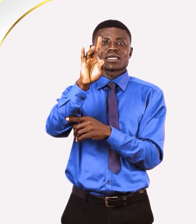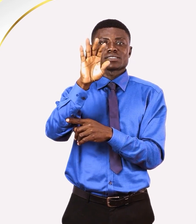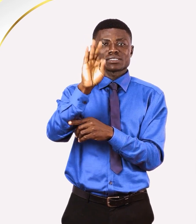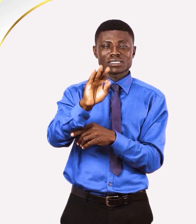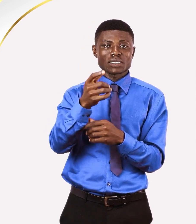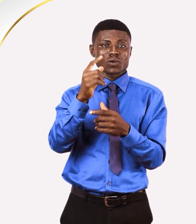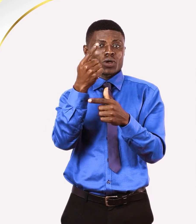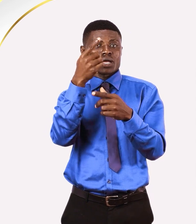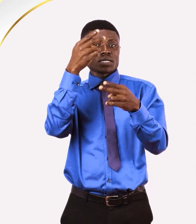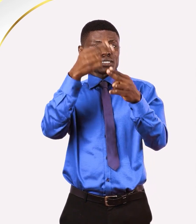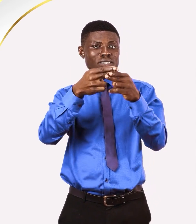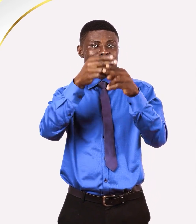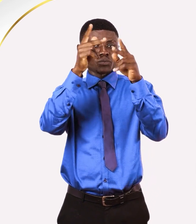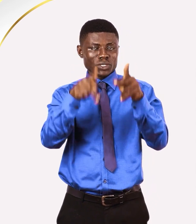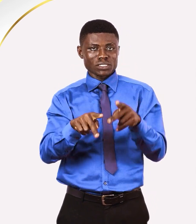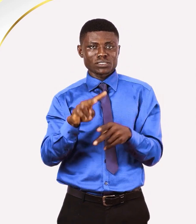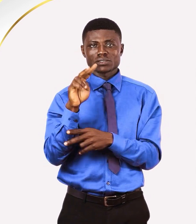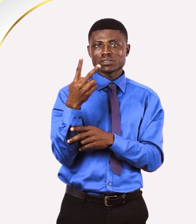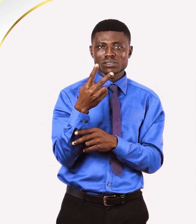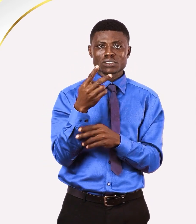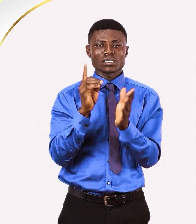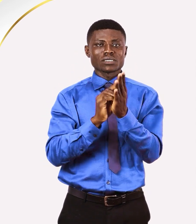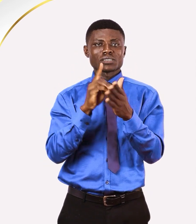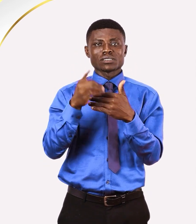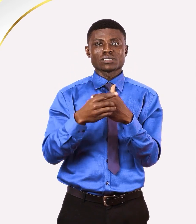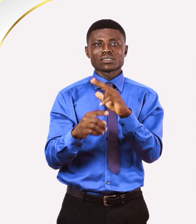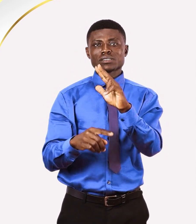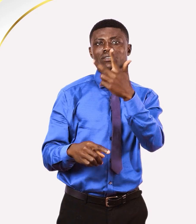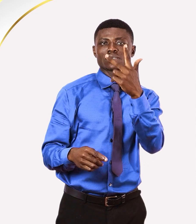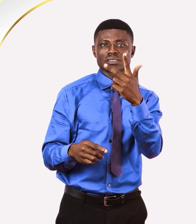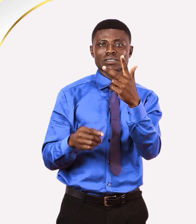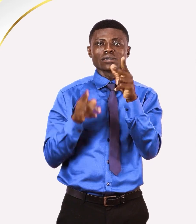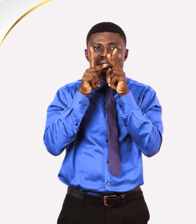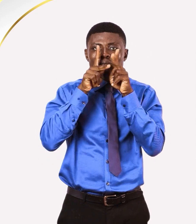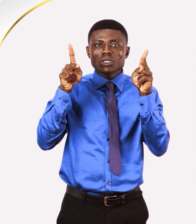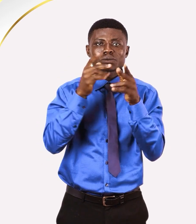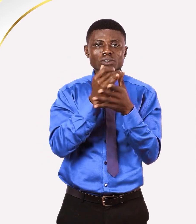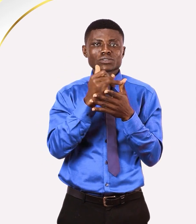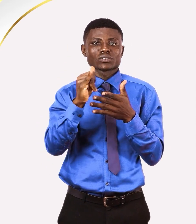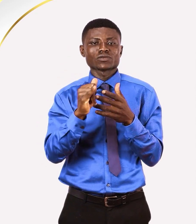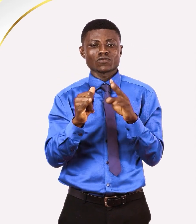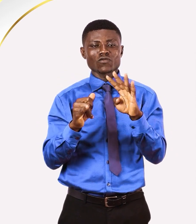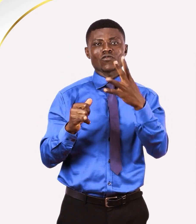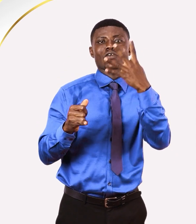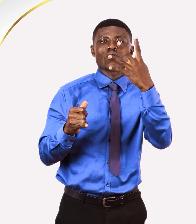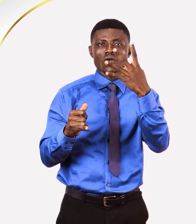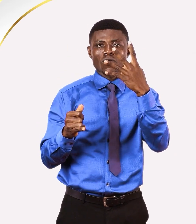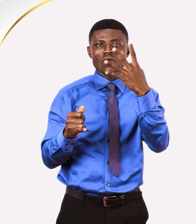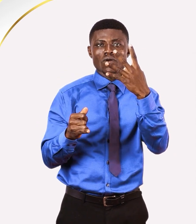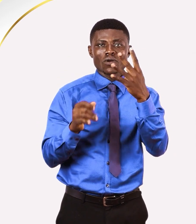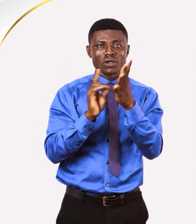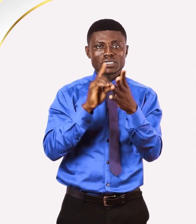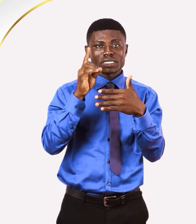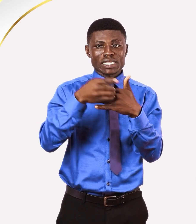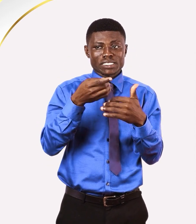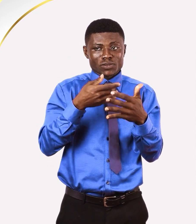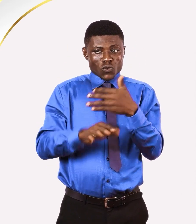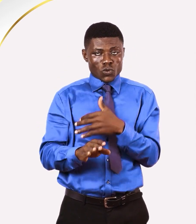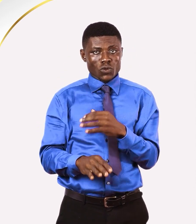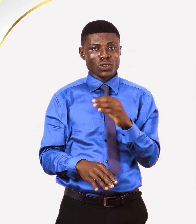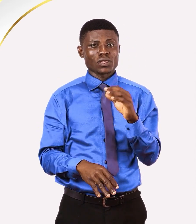989. 1. Name of applicant. 2. Date. 3. Public institution.